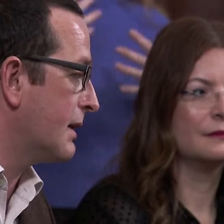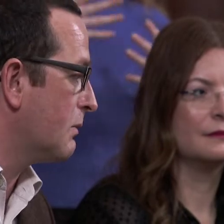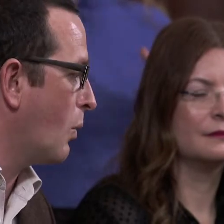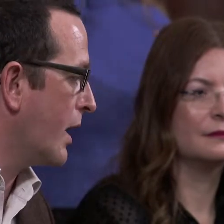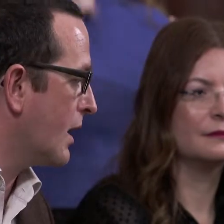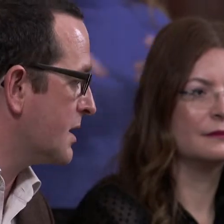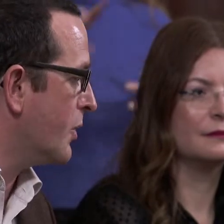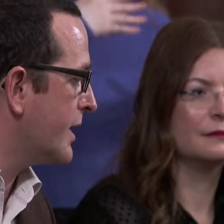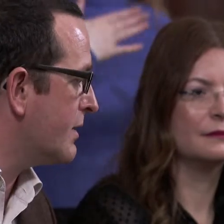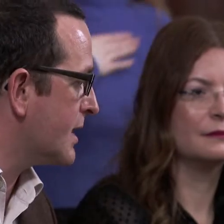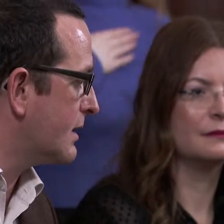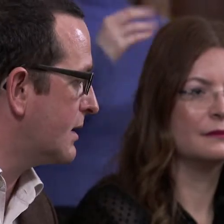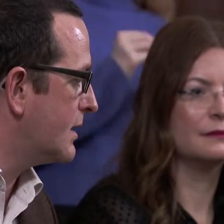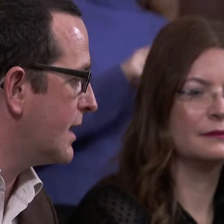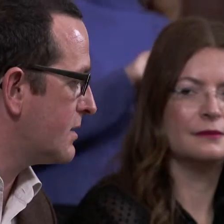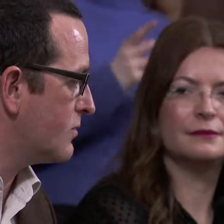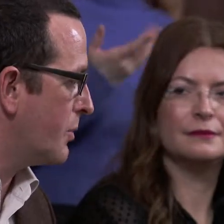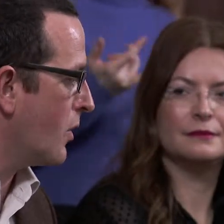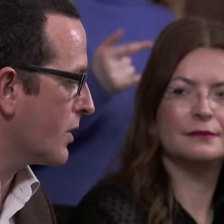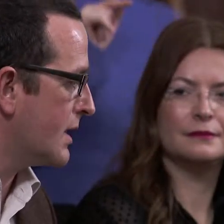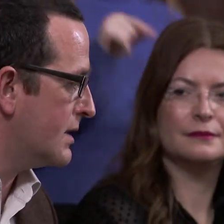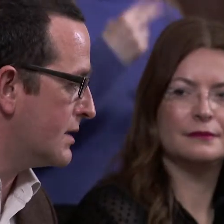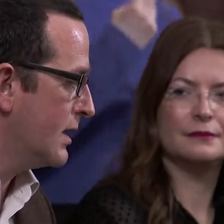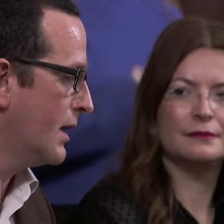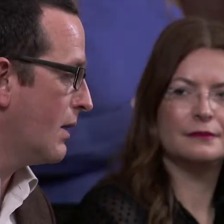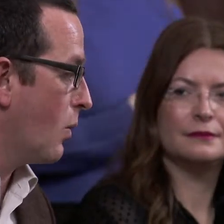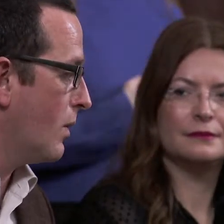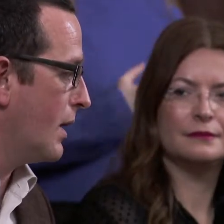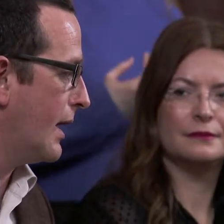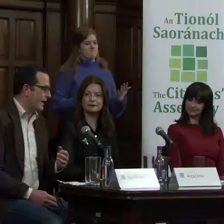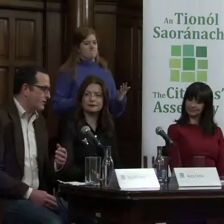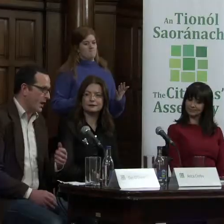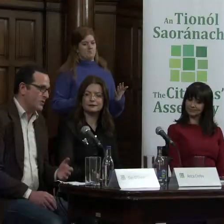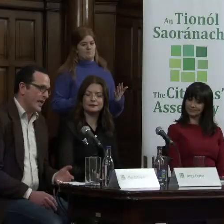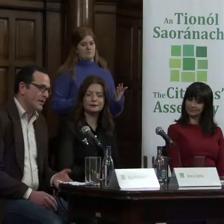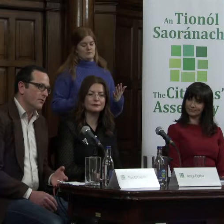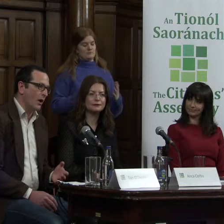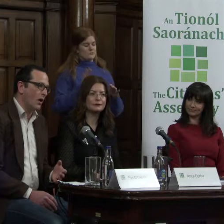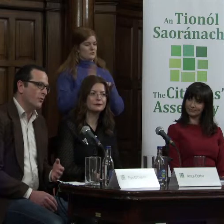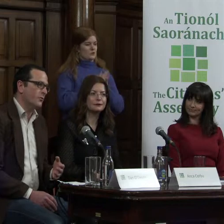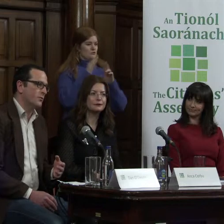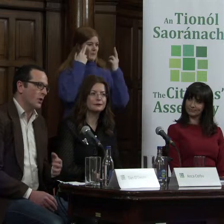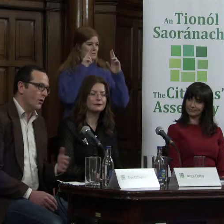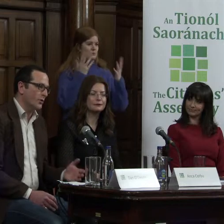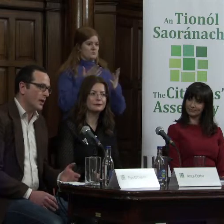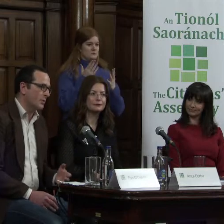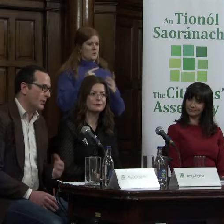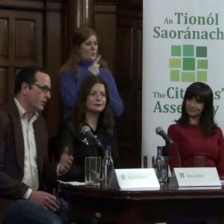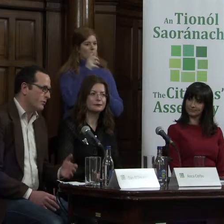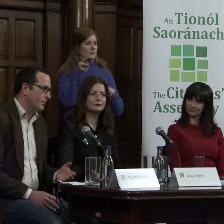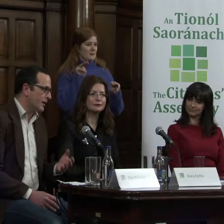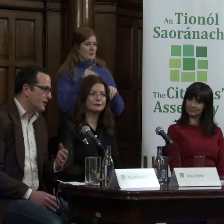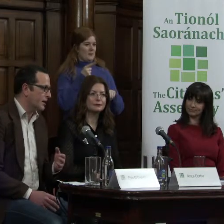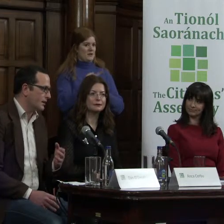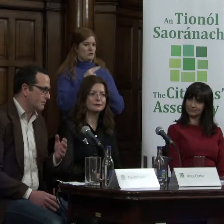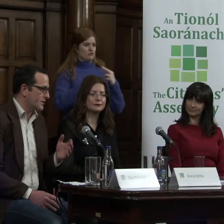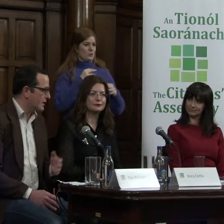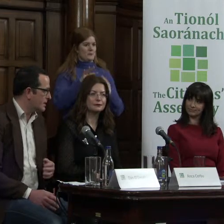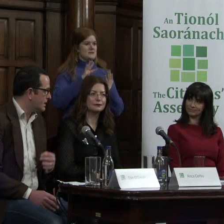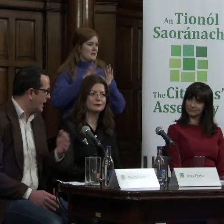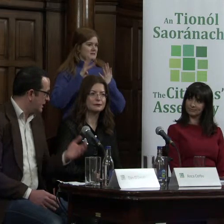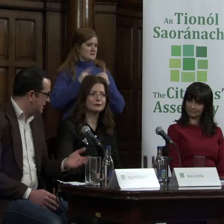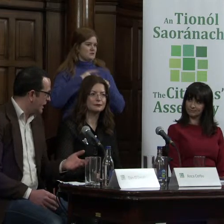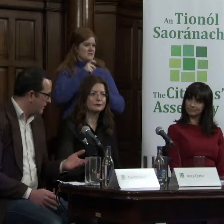I think what I'd like to point out is that this report it's representative of the 100 people that were in the room, the